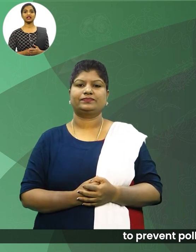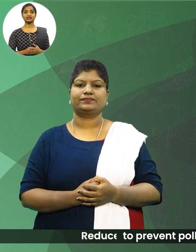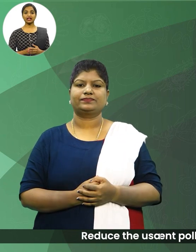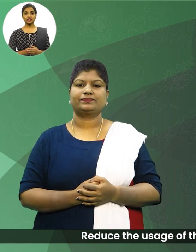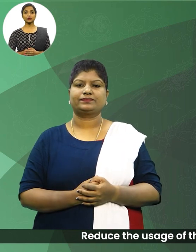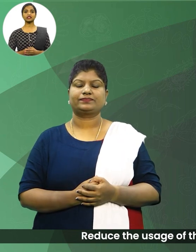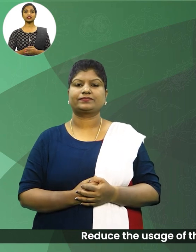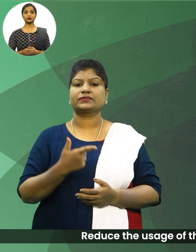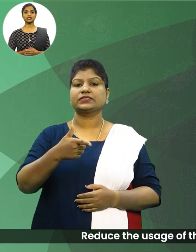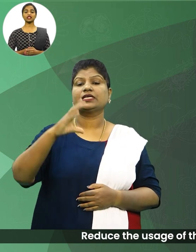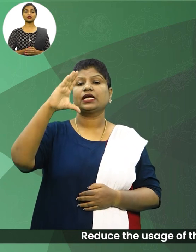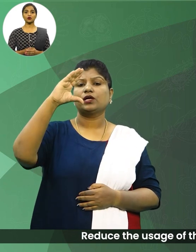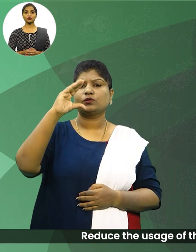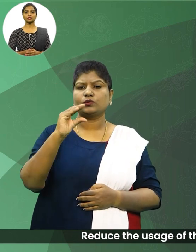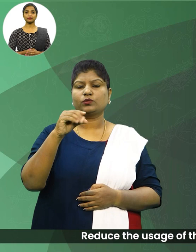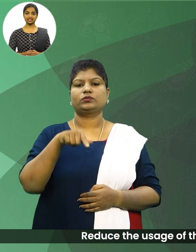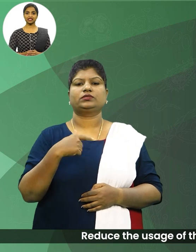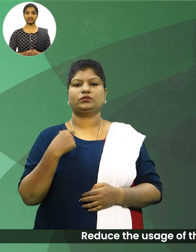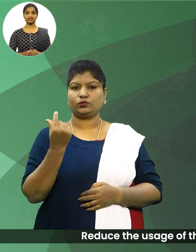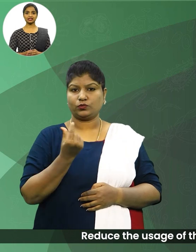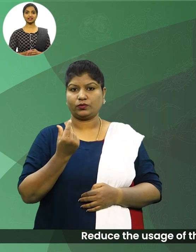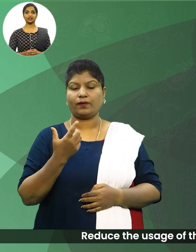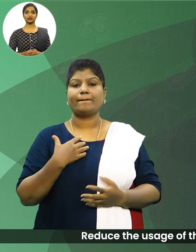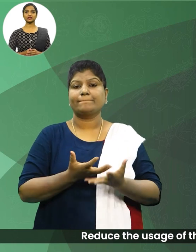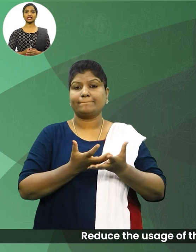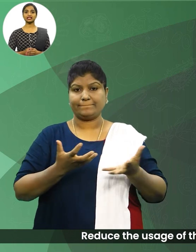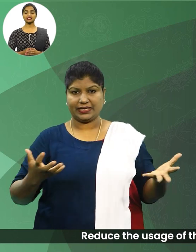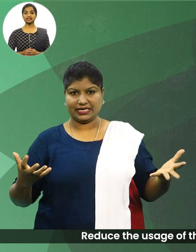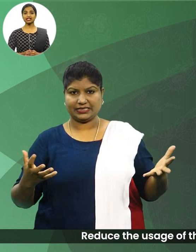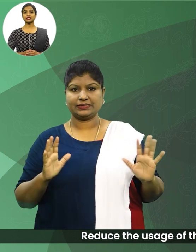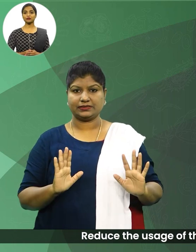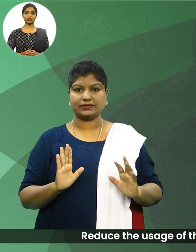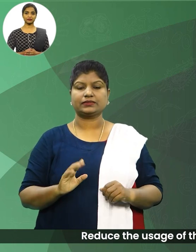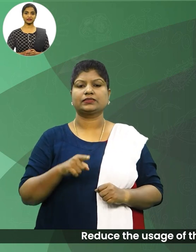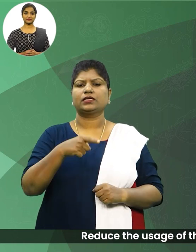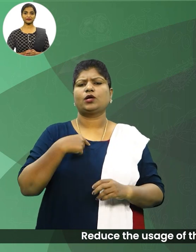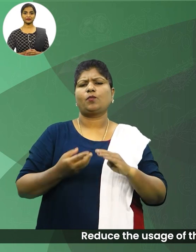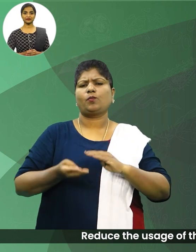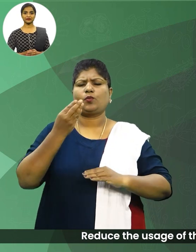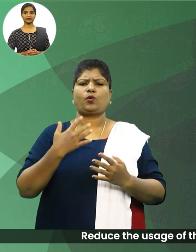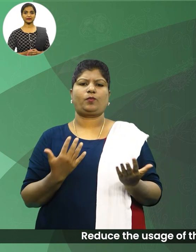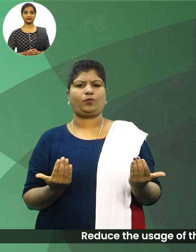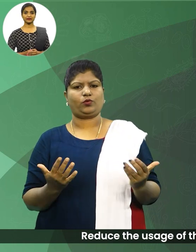Reduce the usage of the materials to the extent possible.